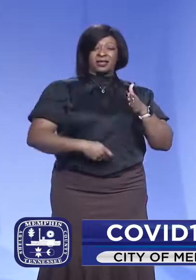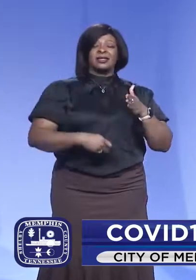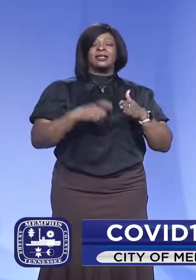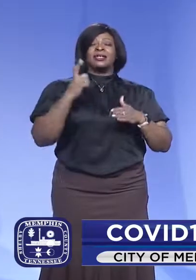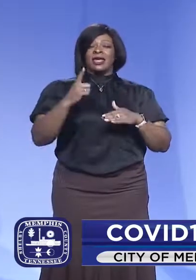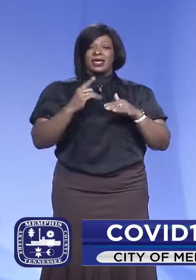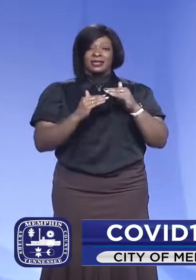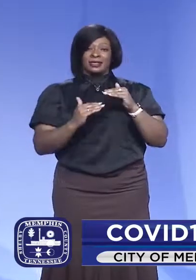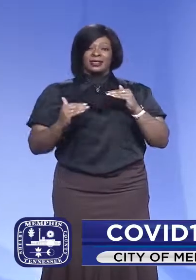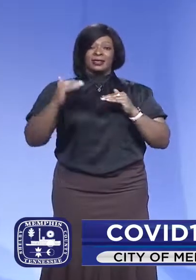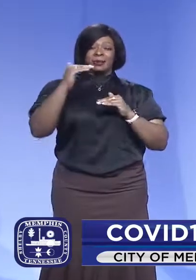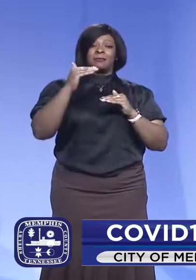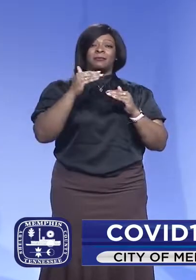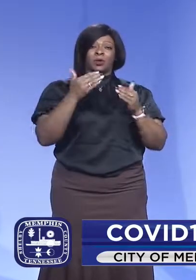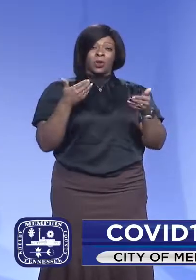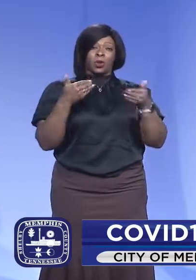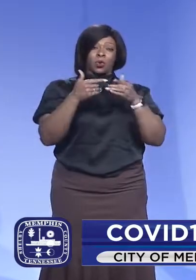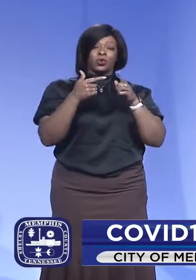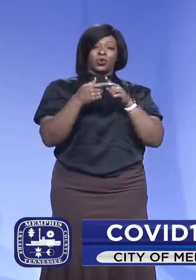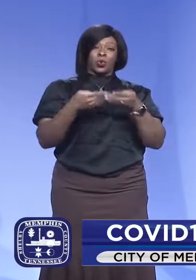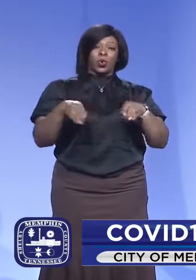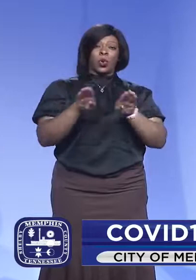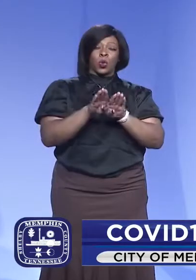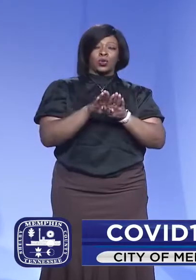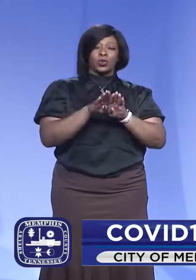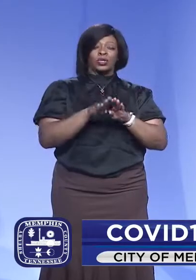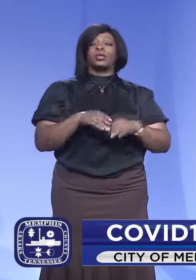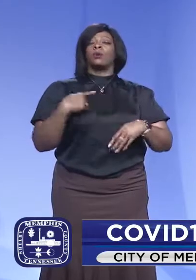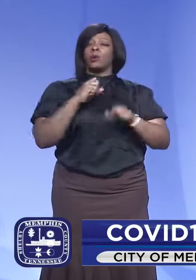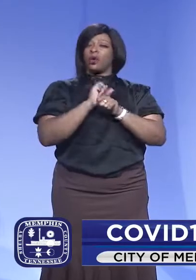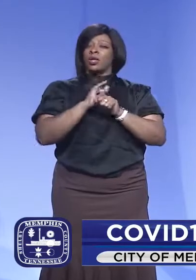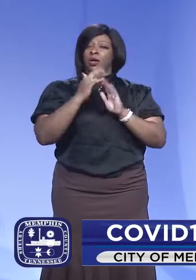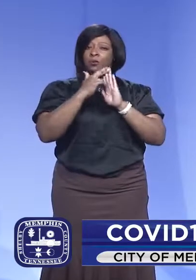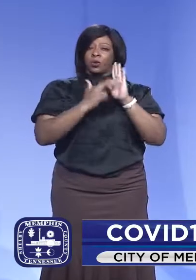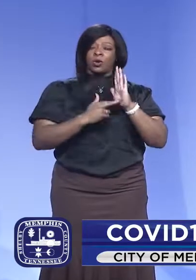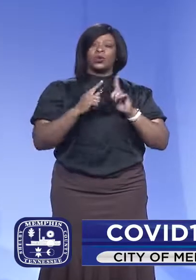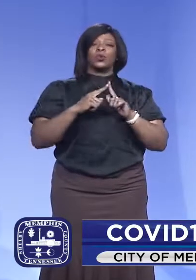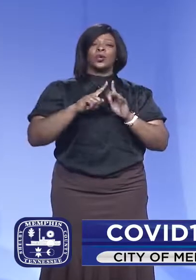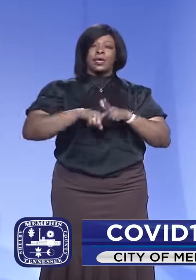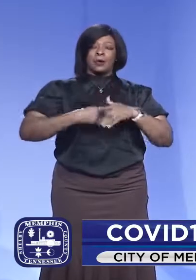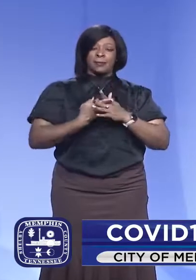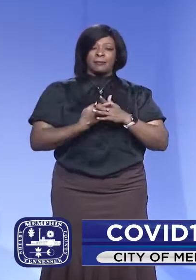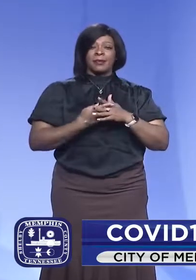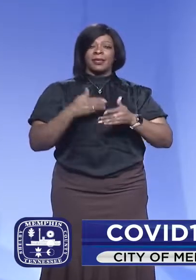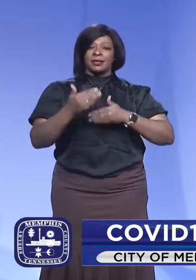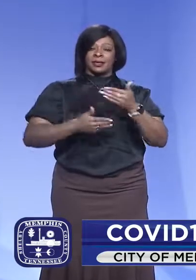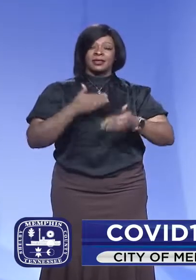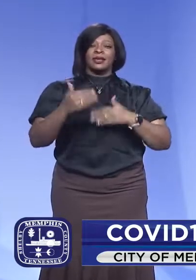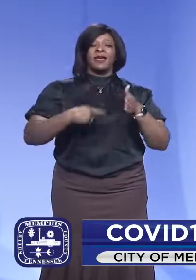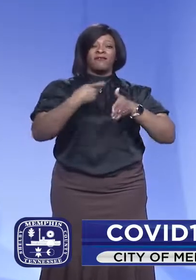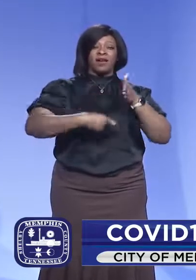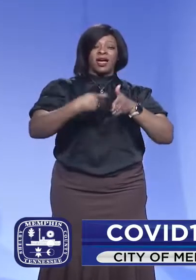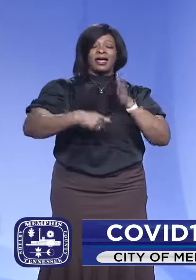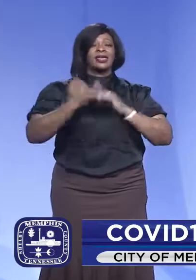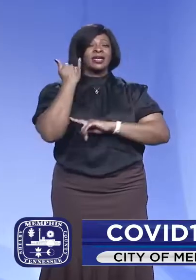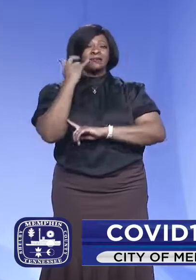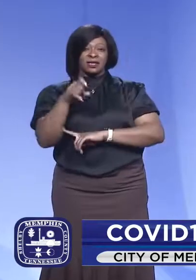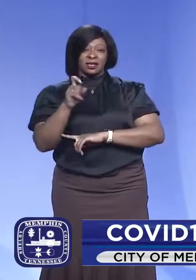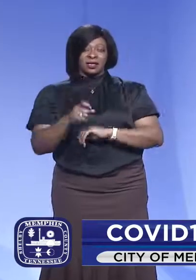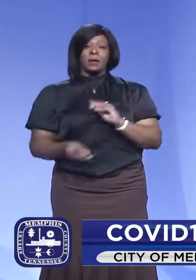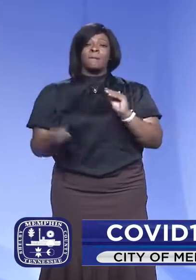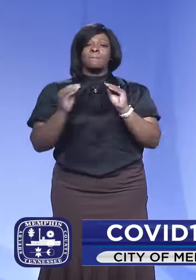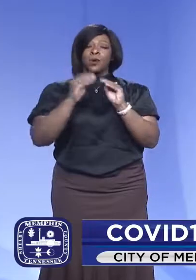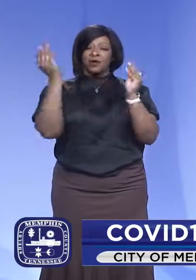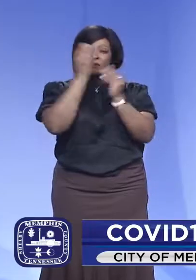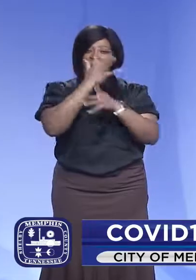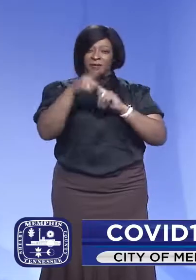step prior to closure. We are working on the protocols to be able to implement the fines as needed, and so more to